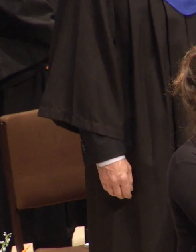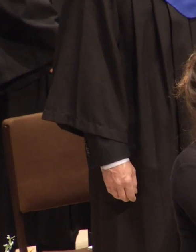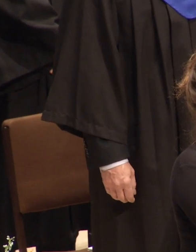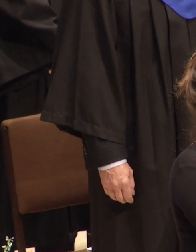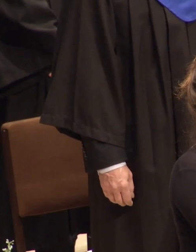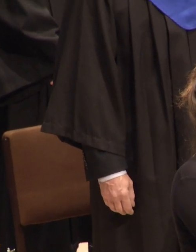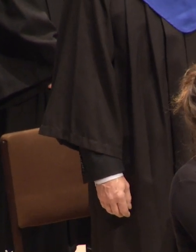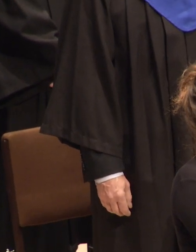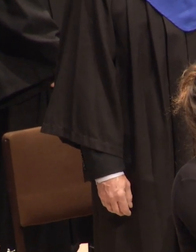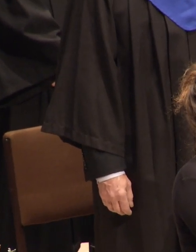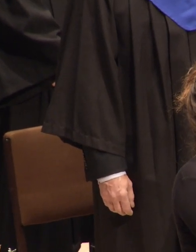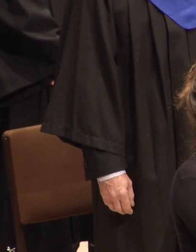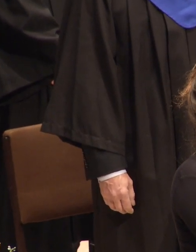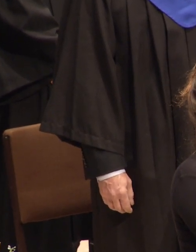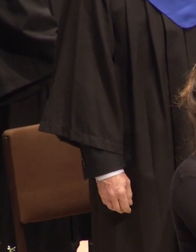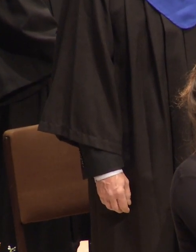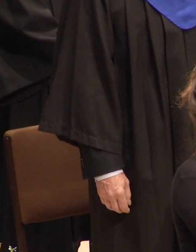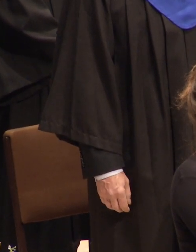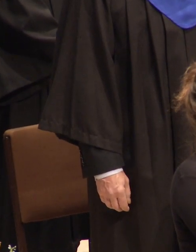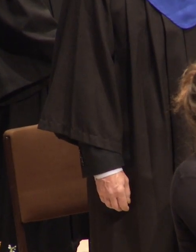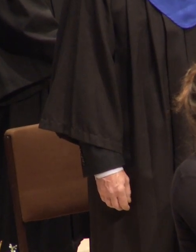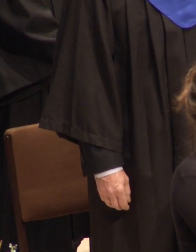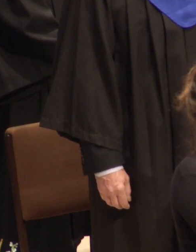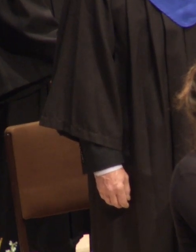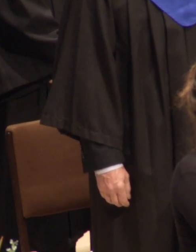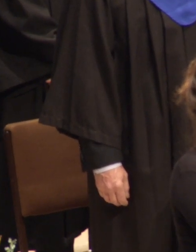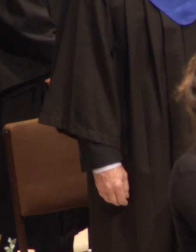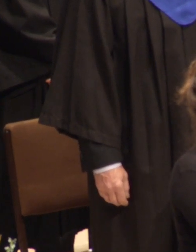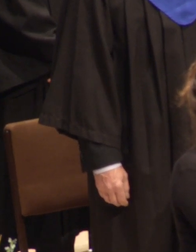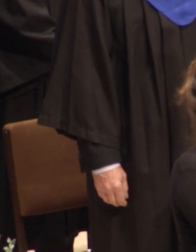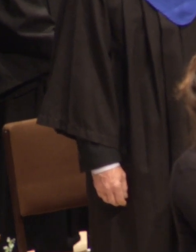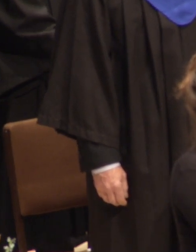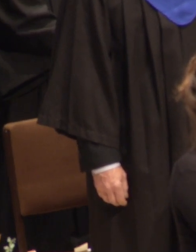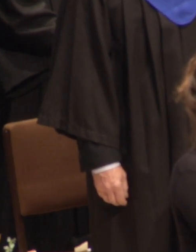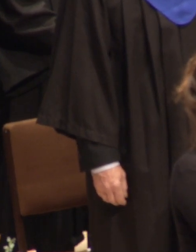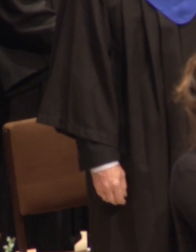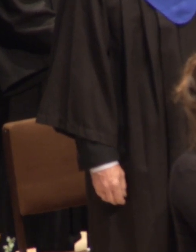Canada, we stand on guard